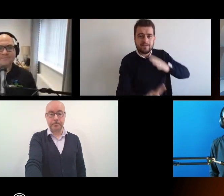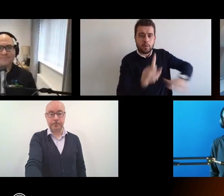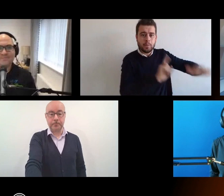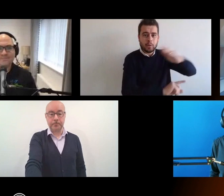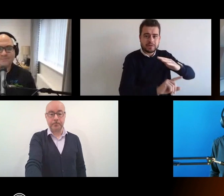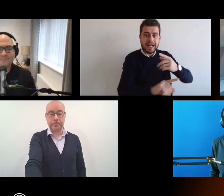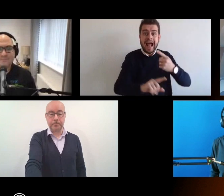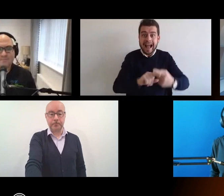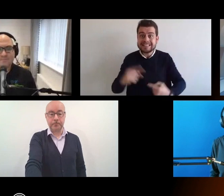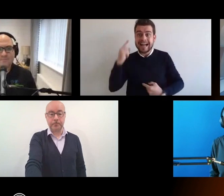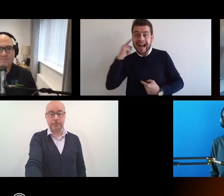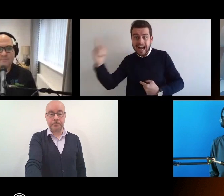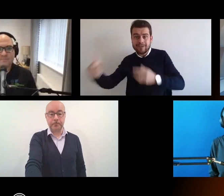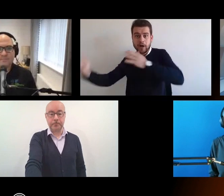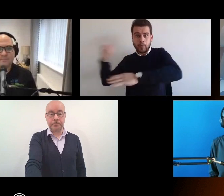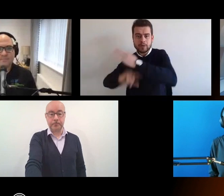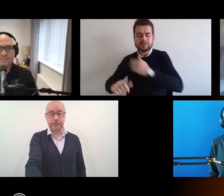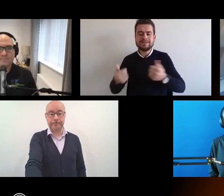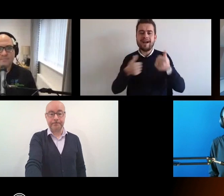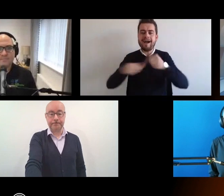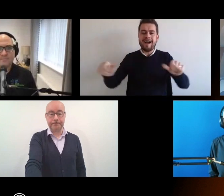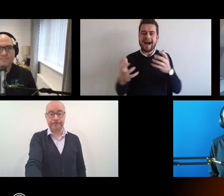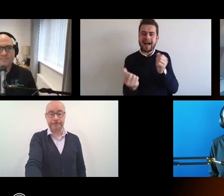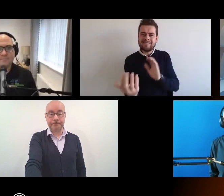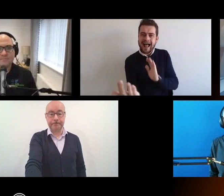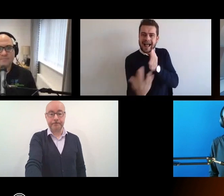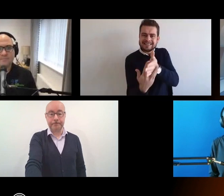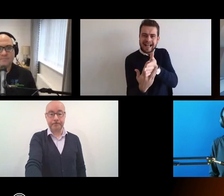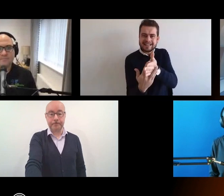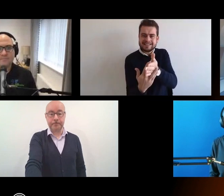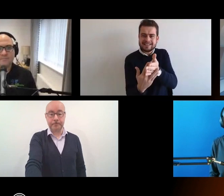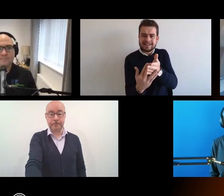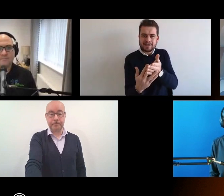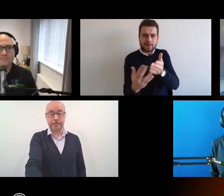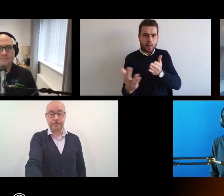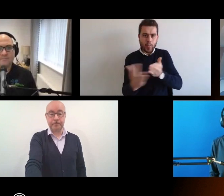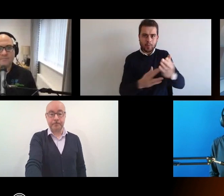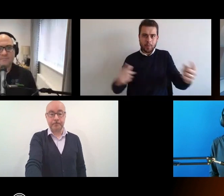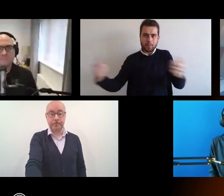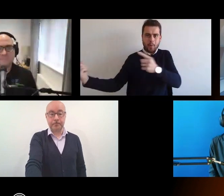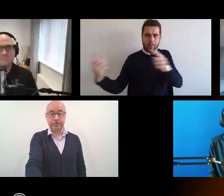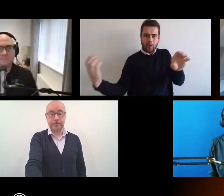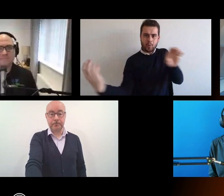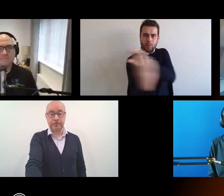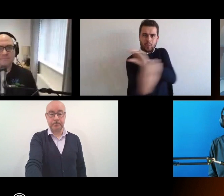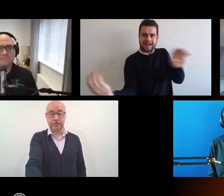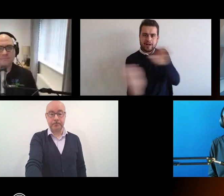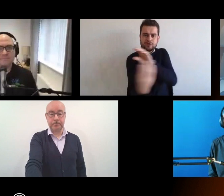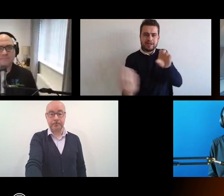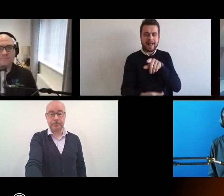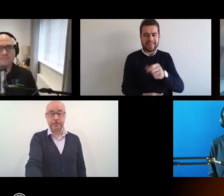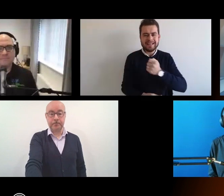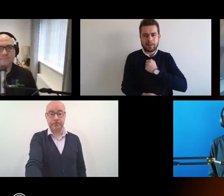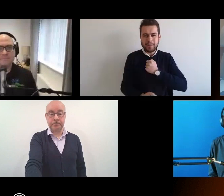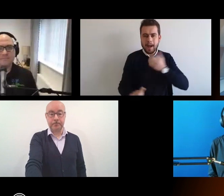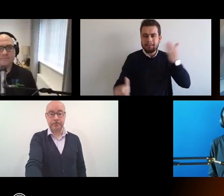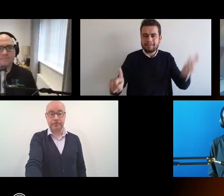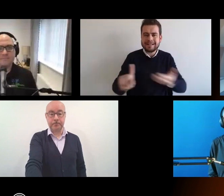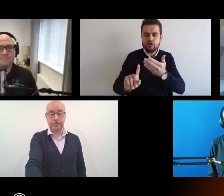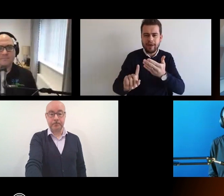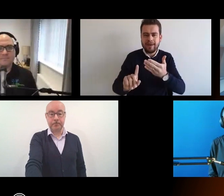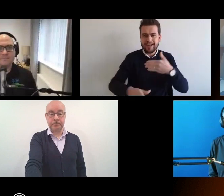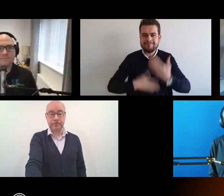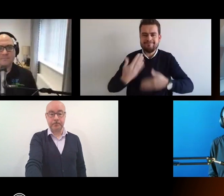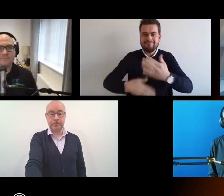government and businesses in order to ensure that funding is in place then to provide this access. and